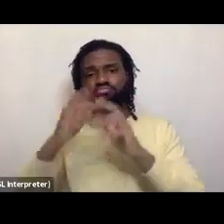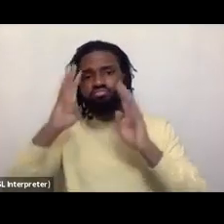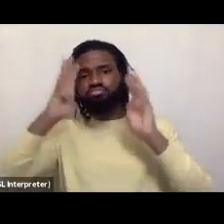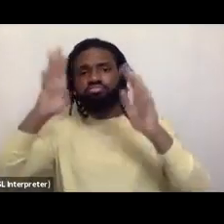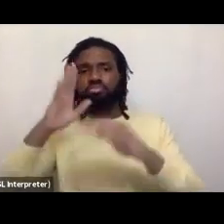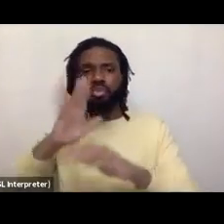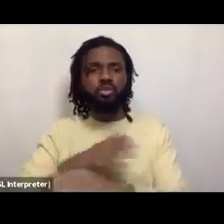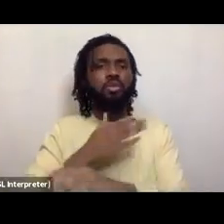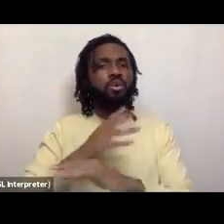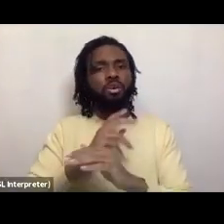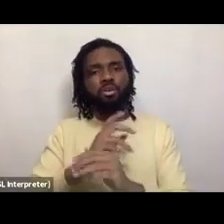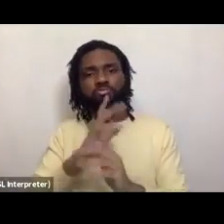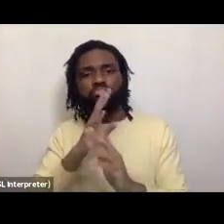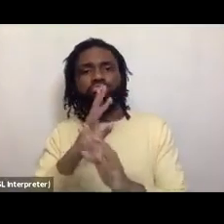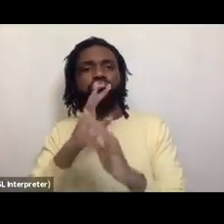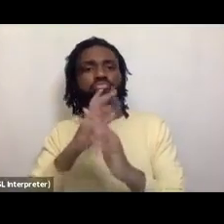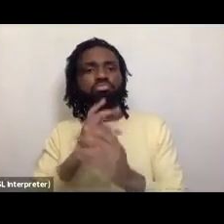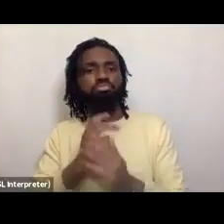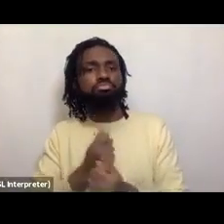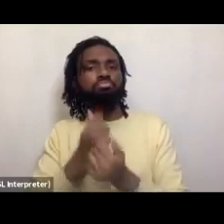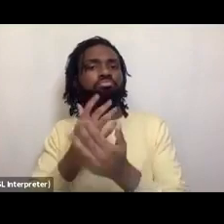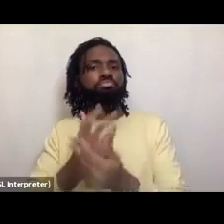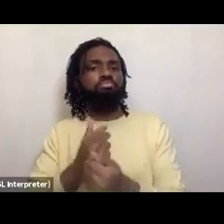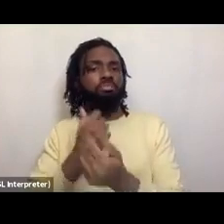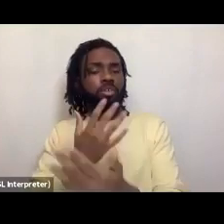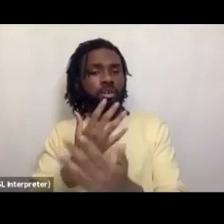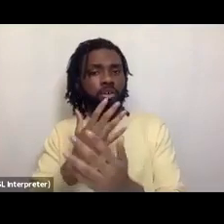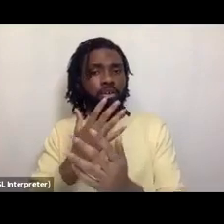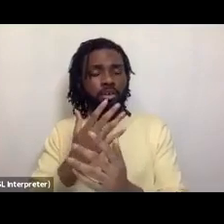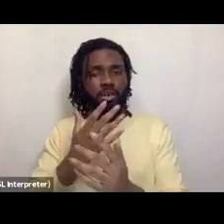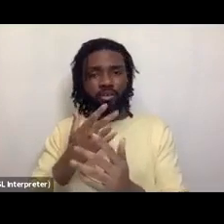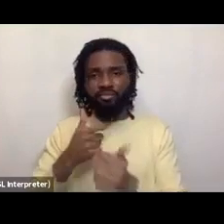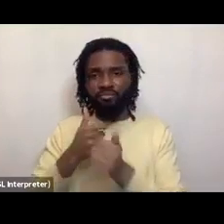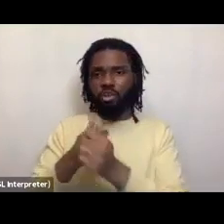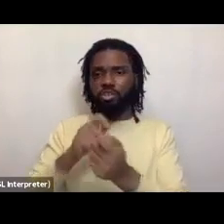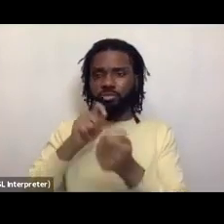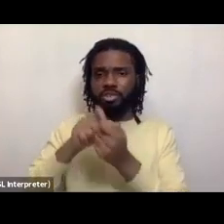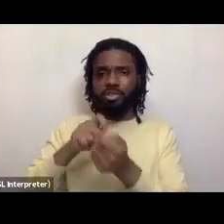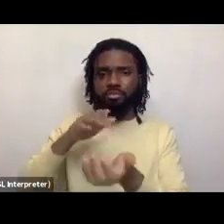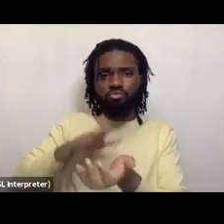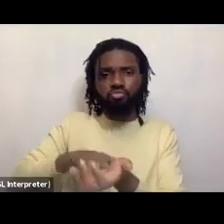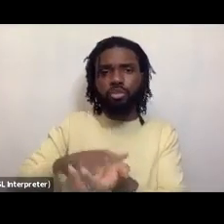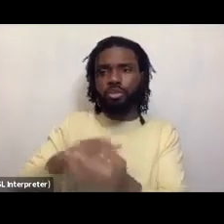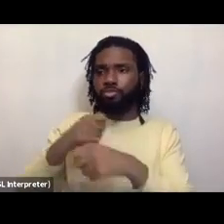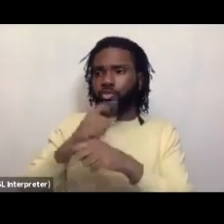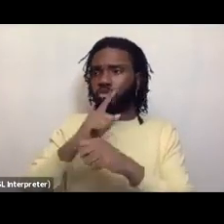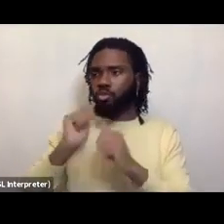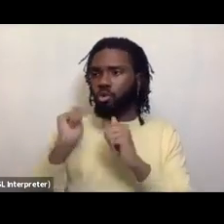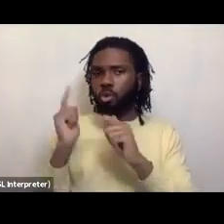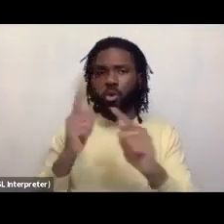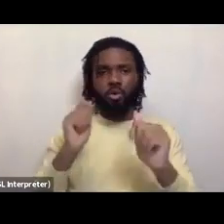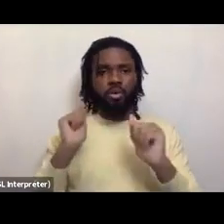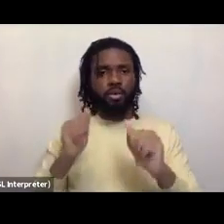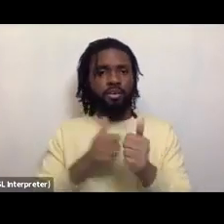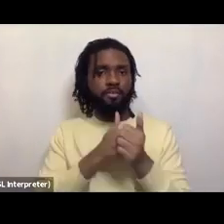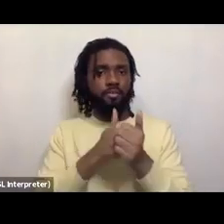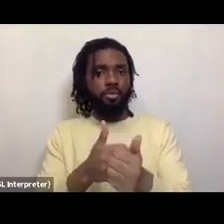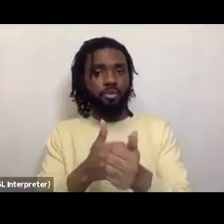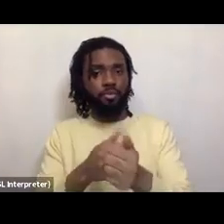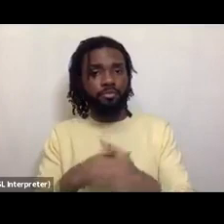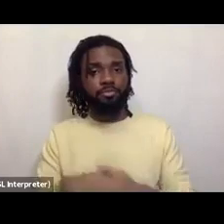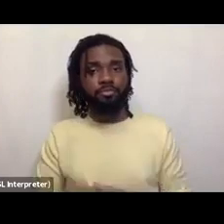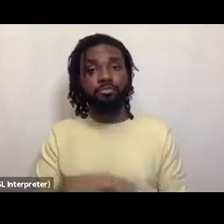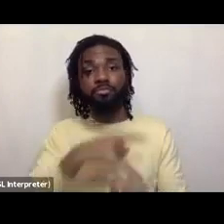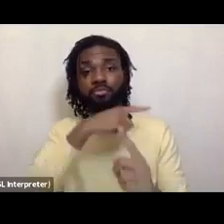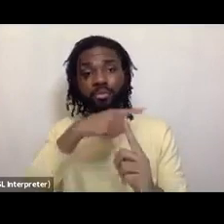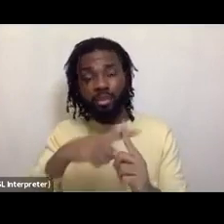them to a certain rhythm in order to not leave anybody behind. And knowing that we're operating